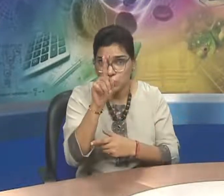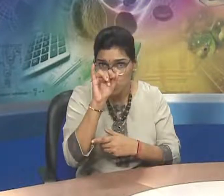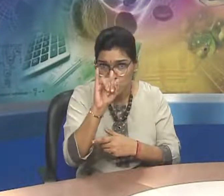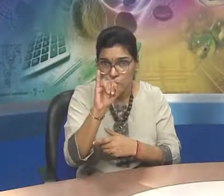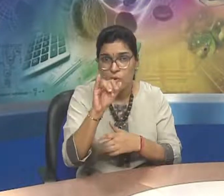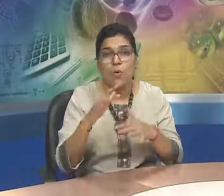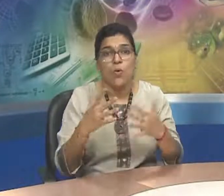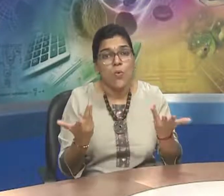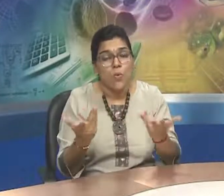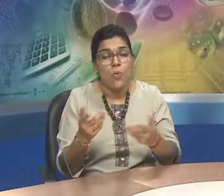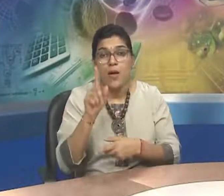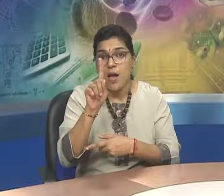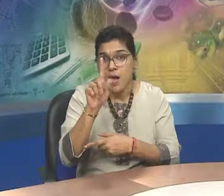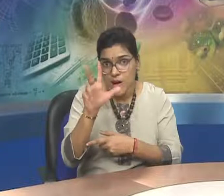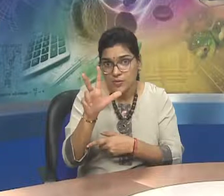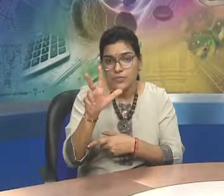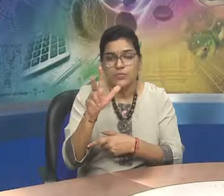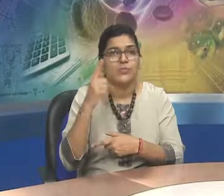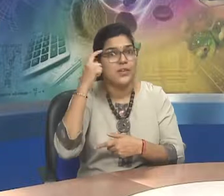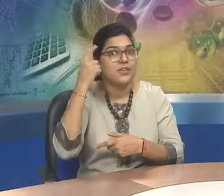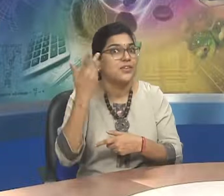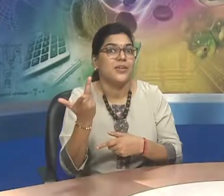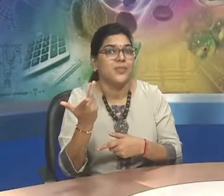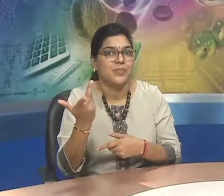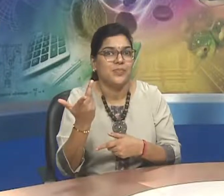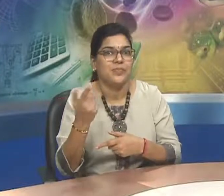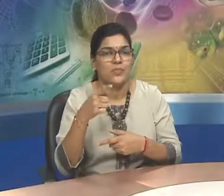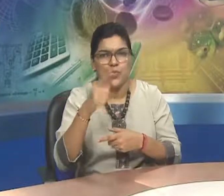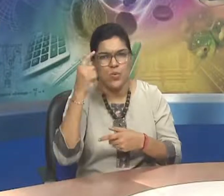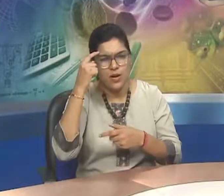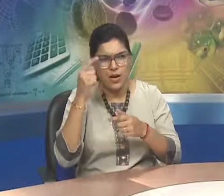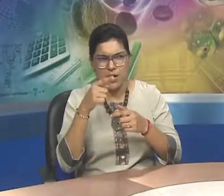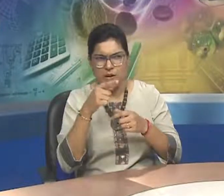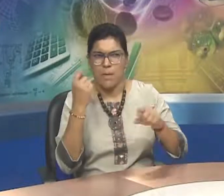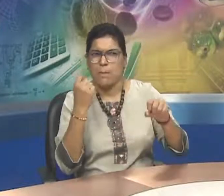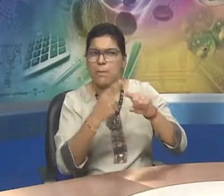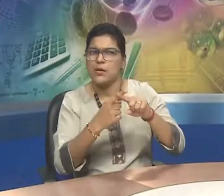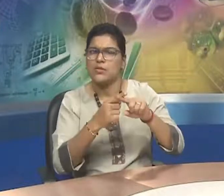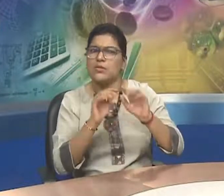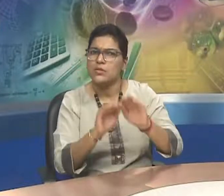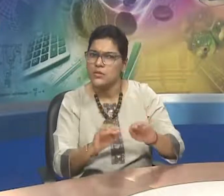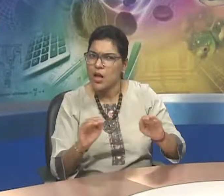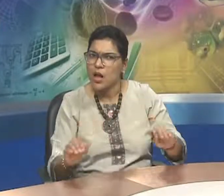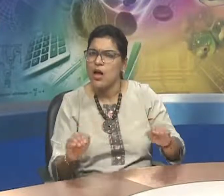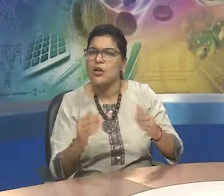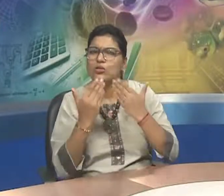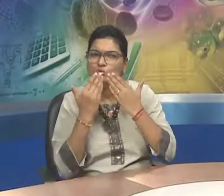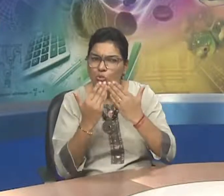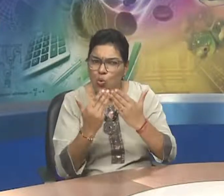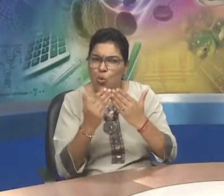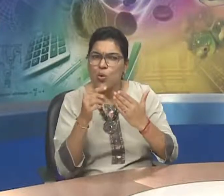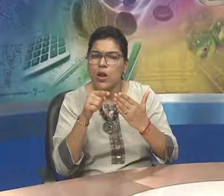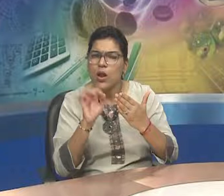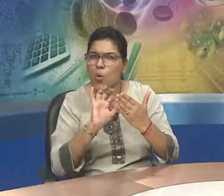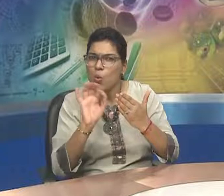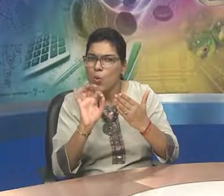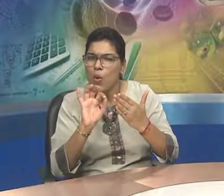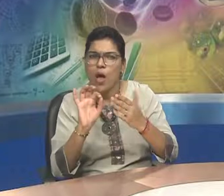which age. Is it age 14? Is it age 16? Or is it age